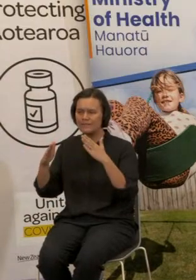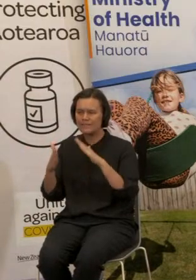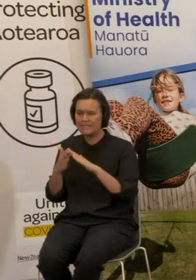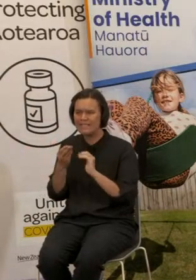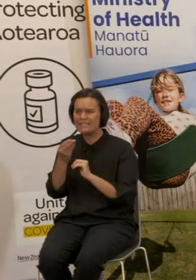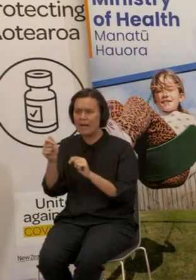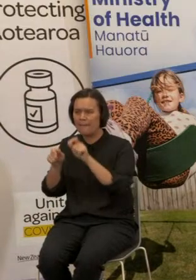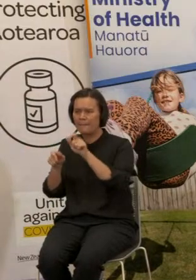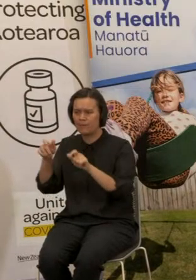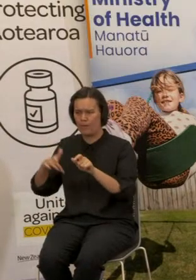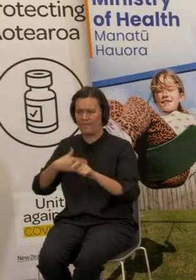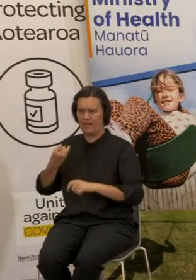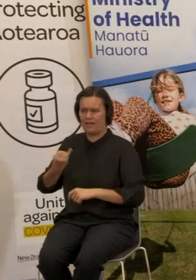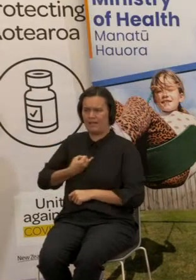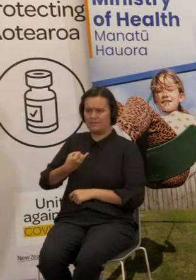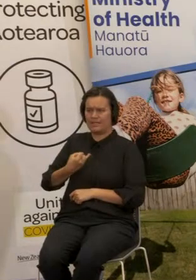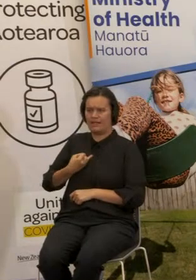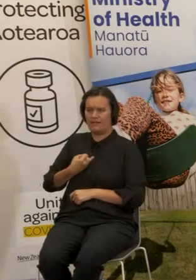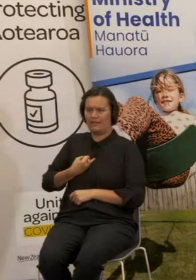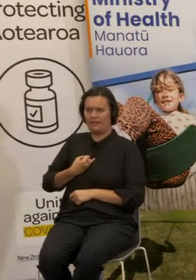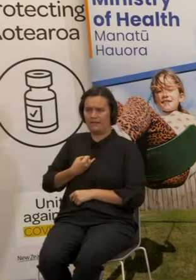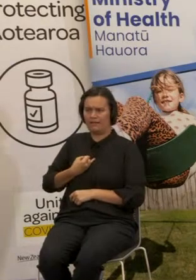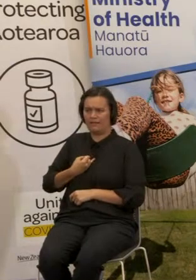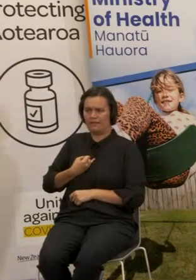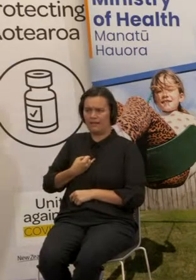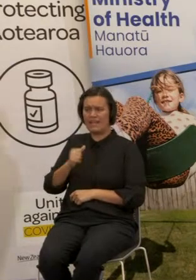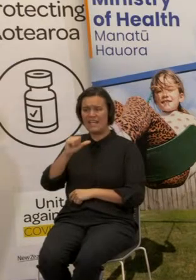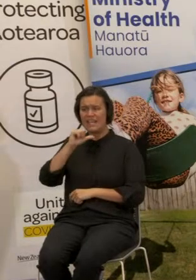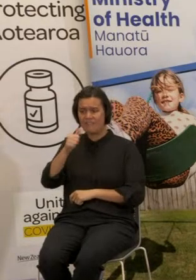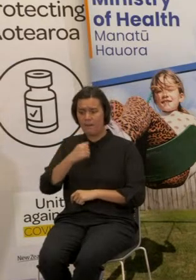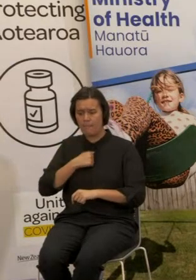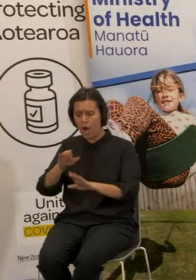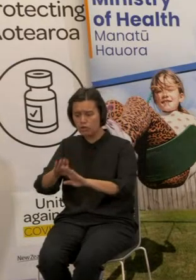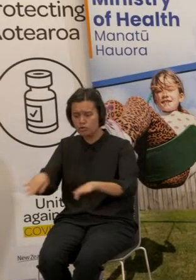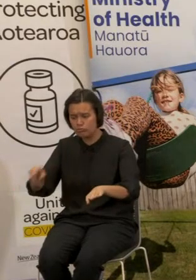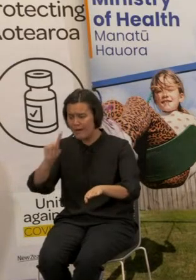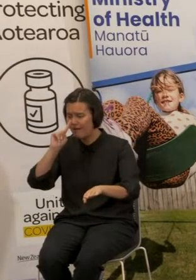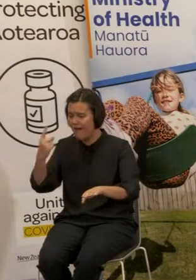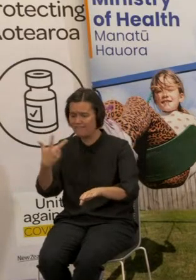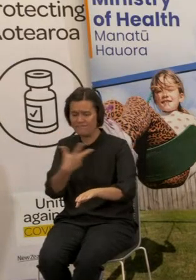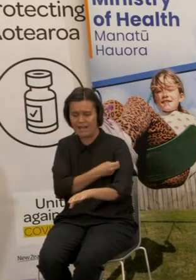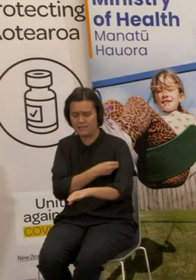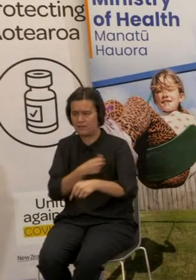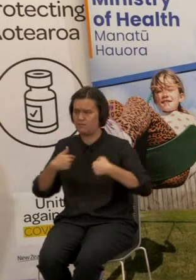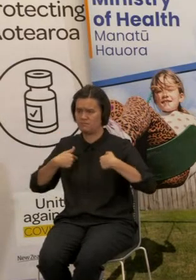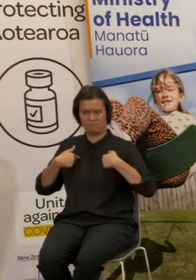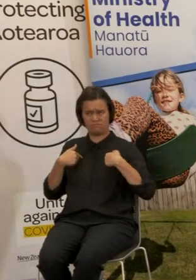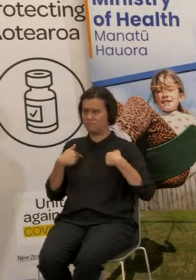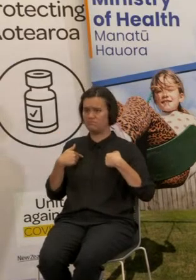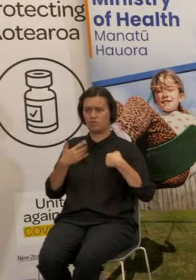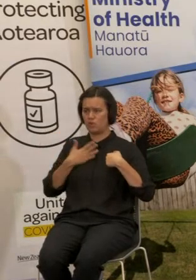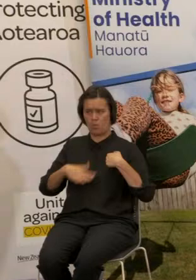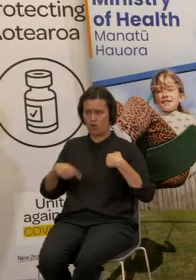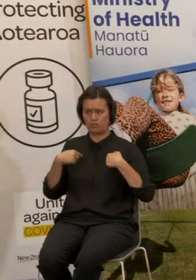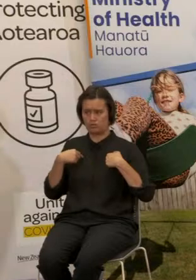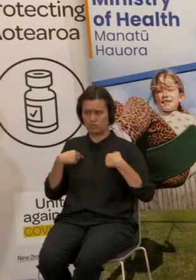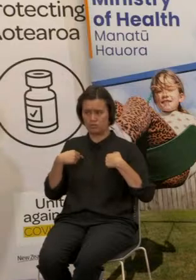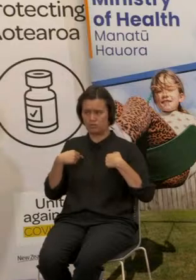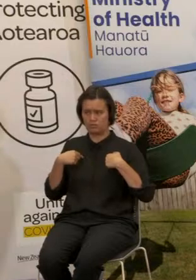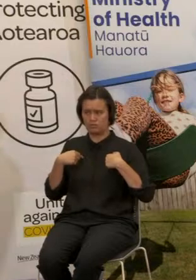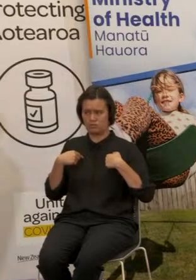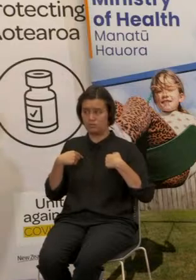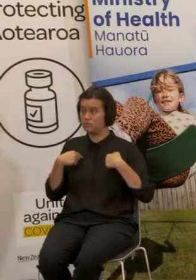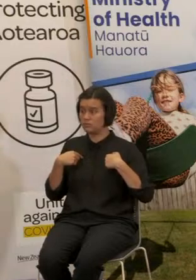want, the kōrero I hear is, I don't want to come in if I can't vaccinate my kids. And I think that's what the Swedish study is showing,